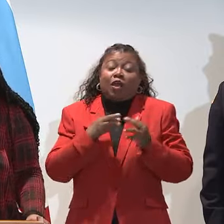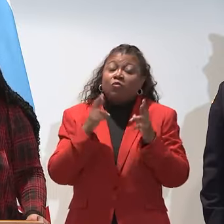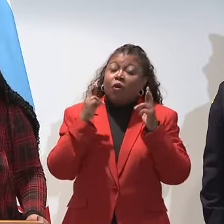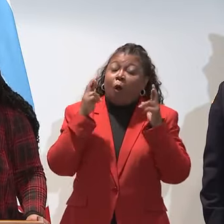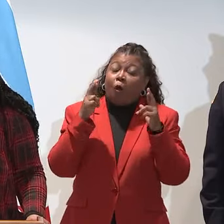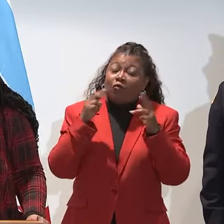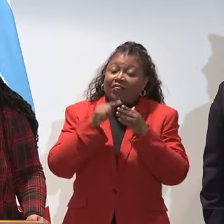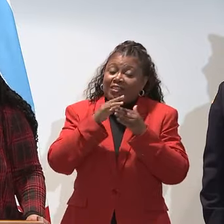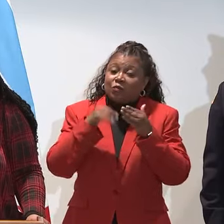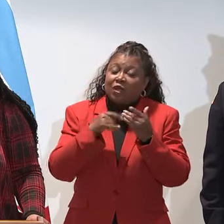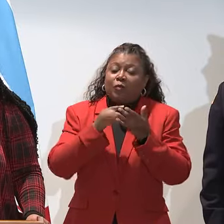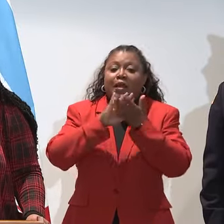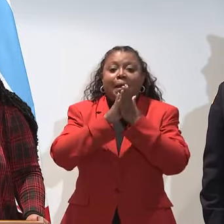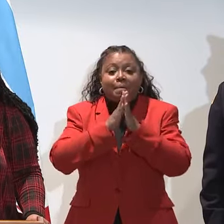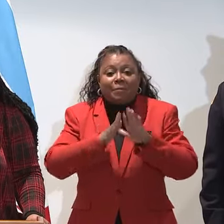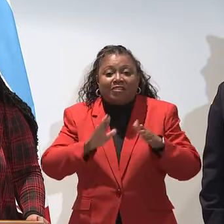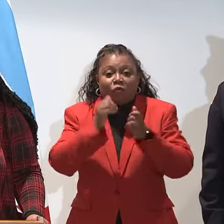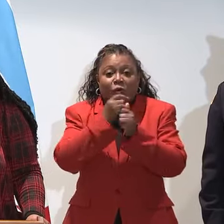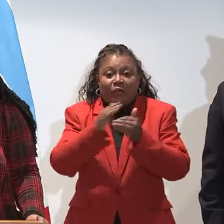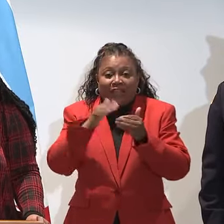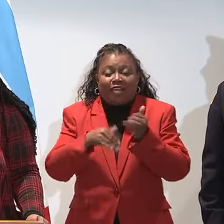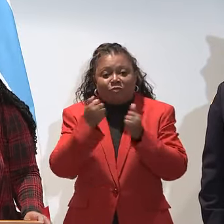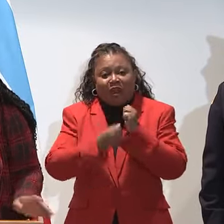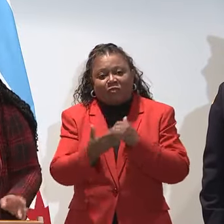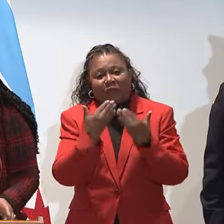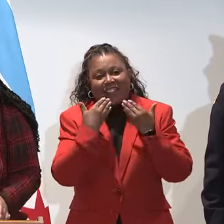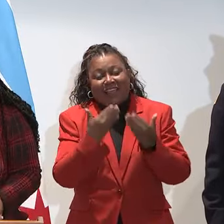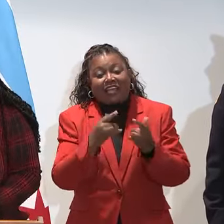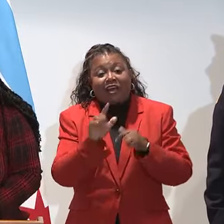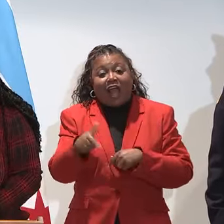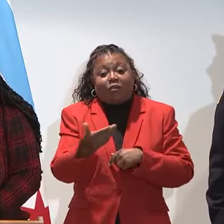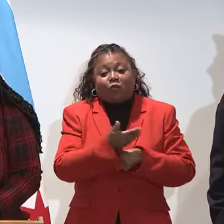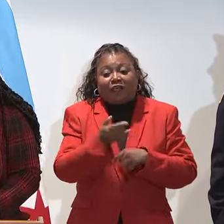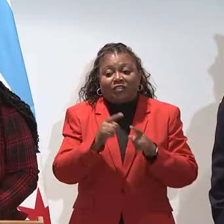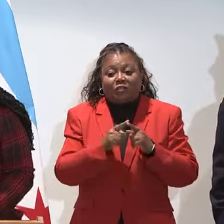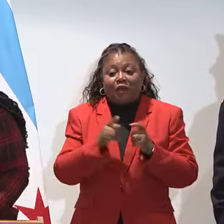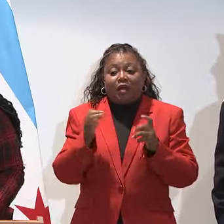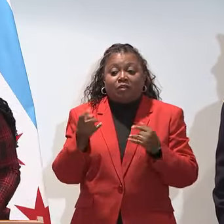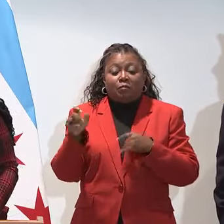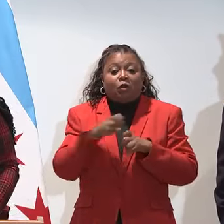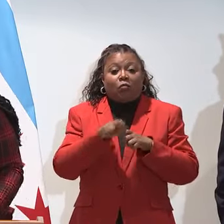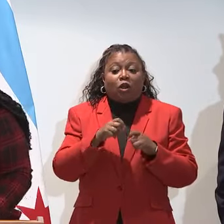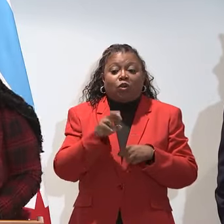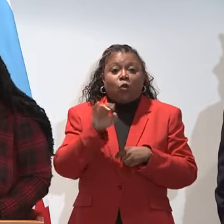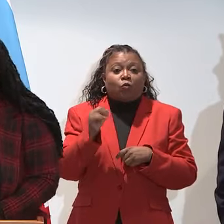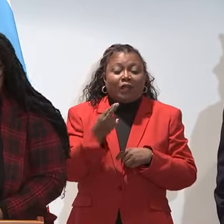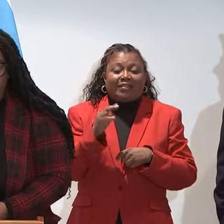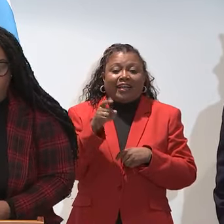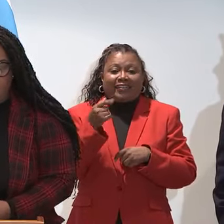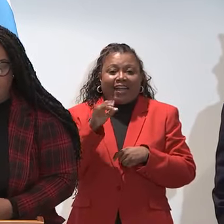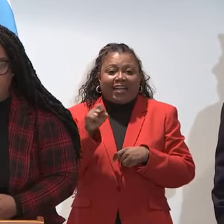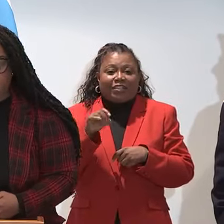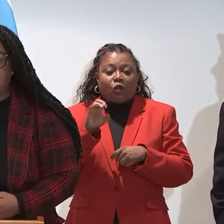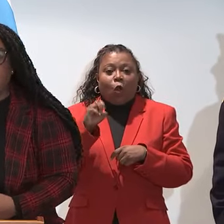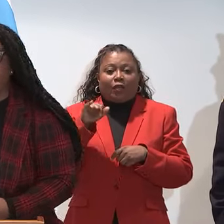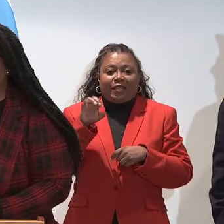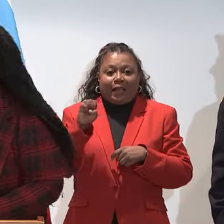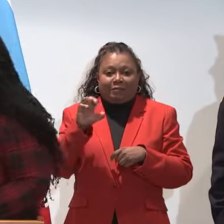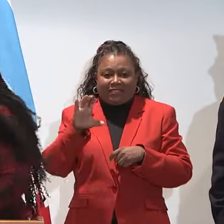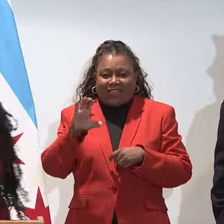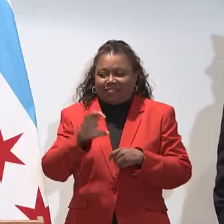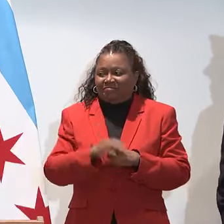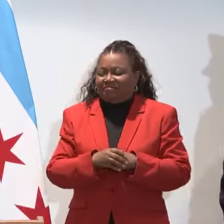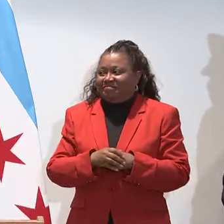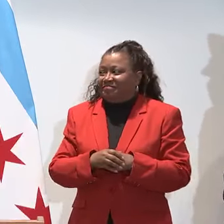hopeful that this weekend will be a peaceful weekend for everyone. Thank you. I'll bring to the podium Rich Guidis, OEMC.